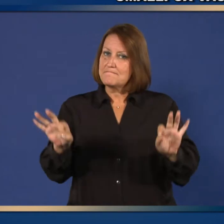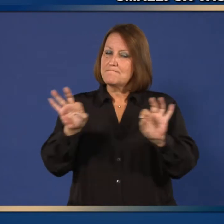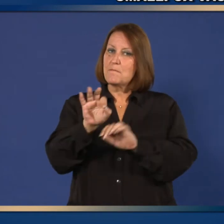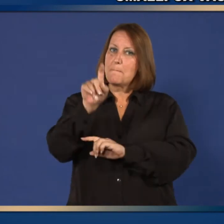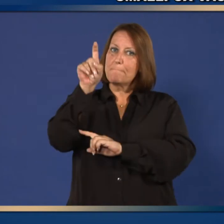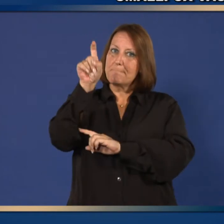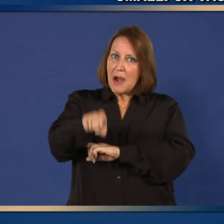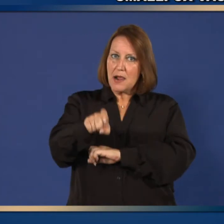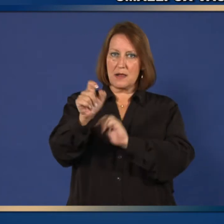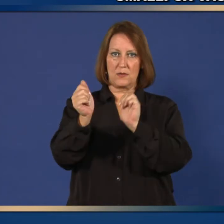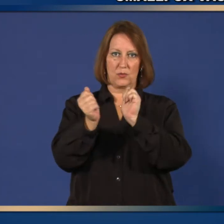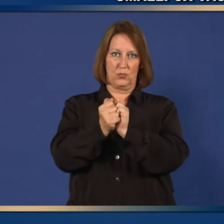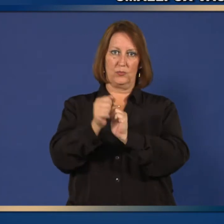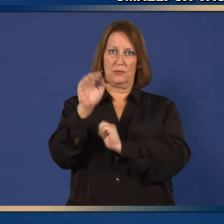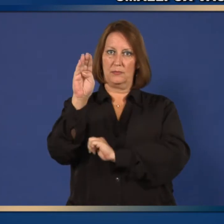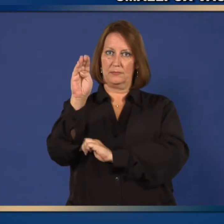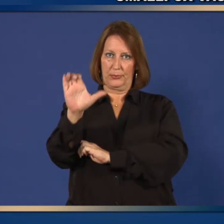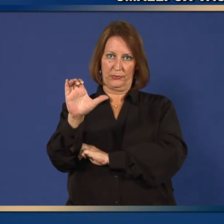have sex.